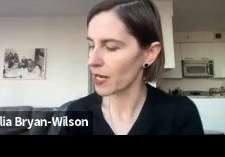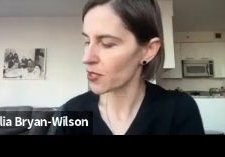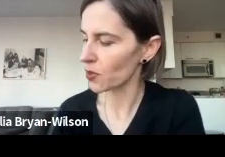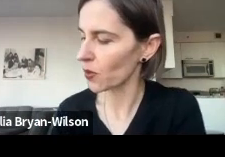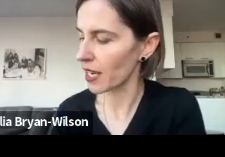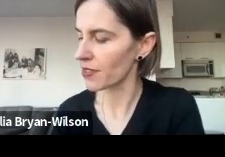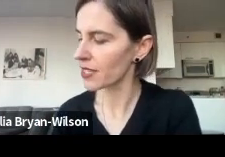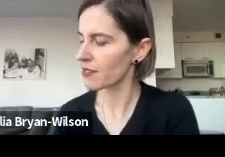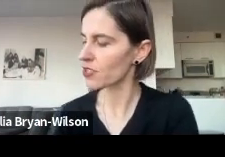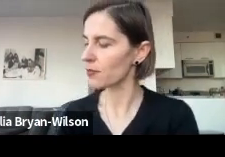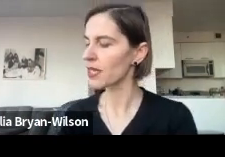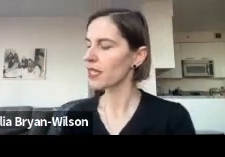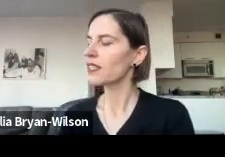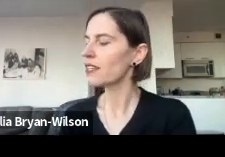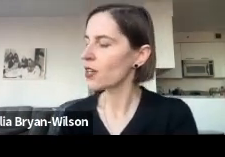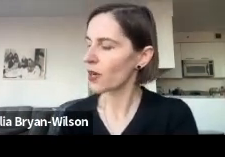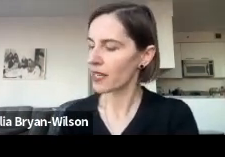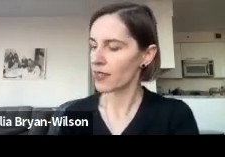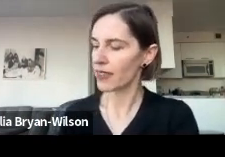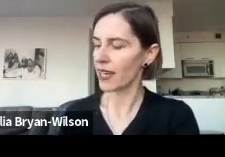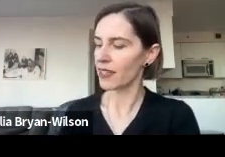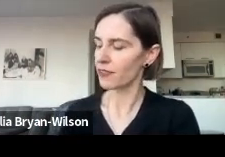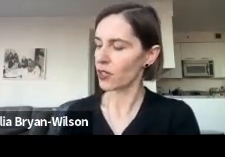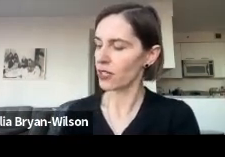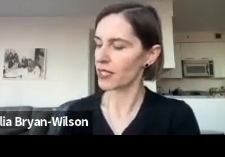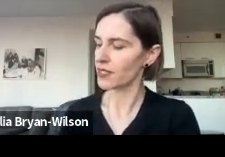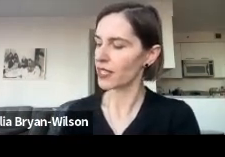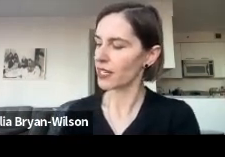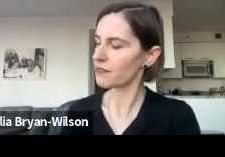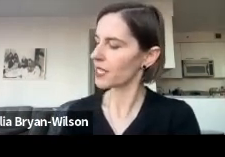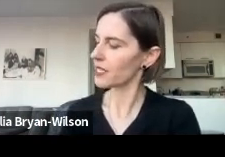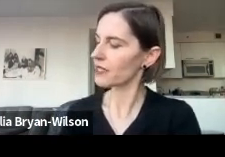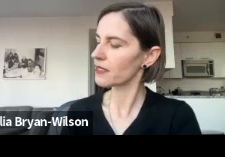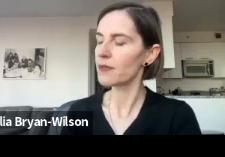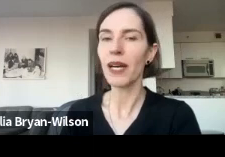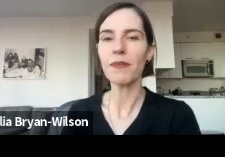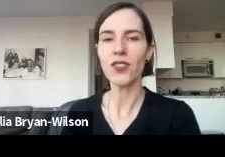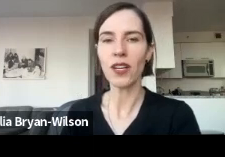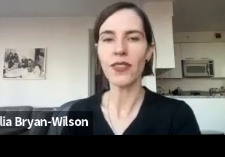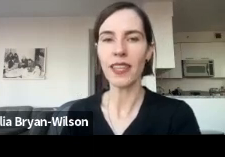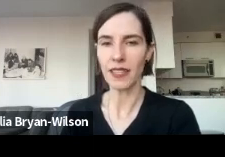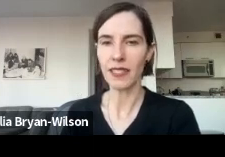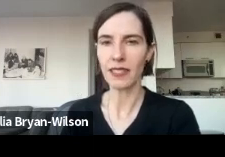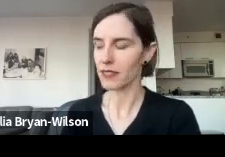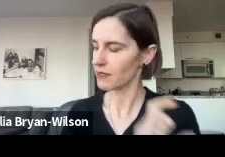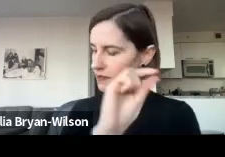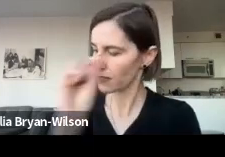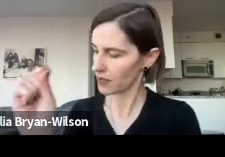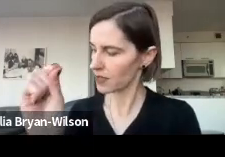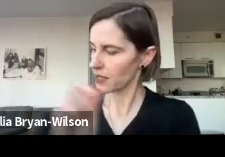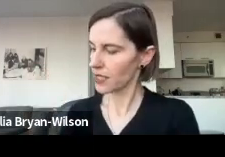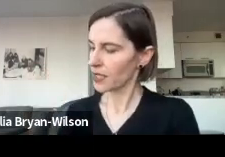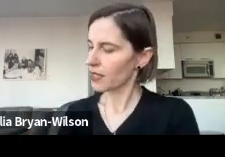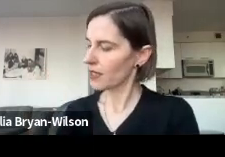the cramped doorway of the slave ship, leaving a wake like that of crawling desert caravans. It might be drawn like this.